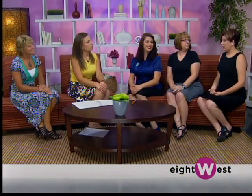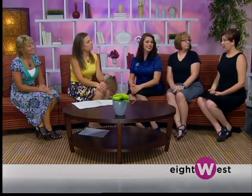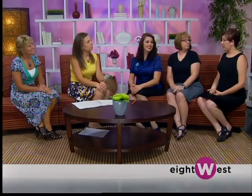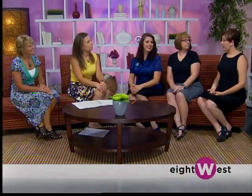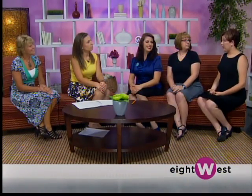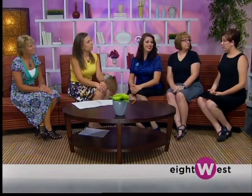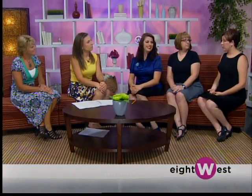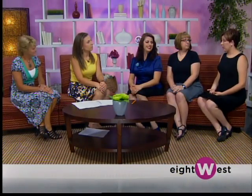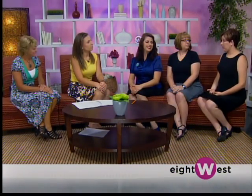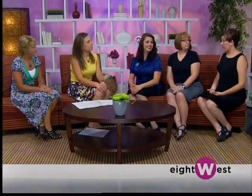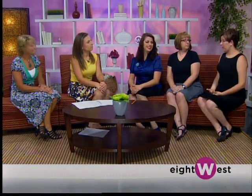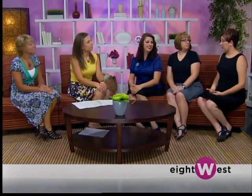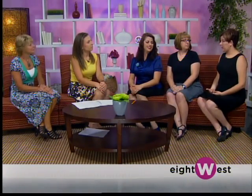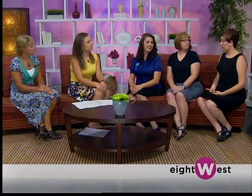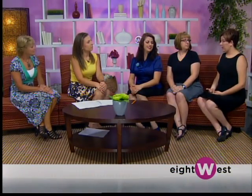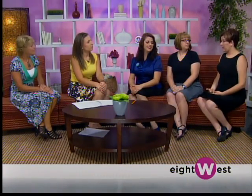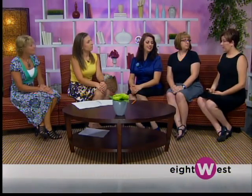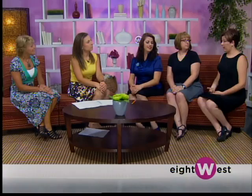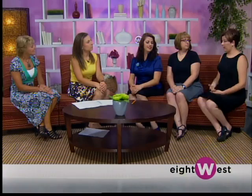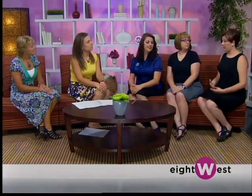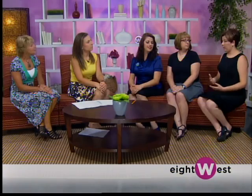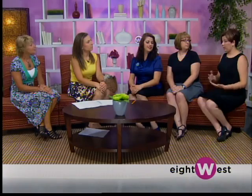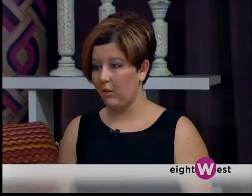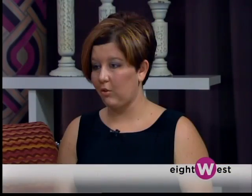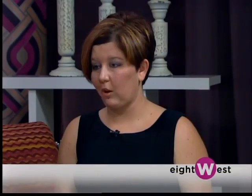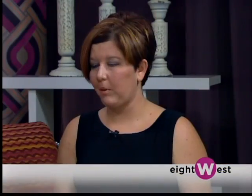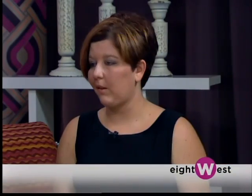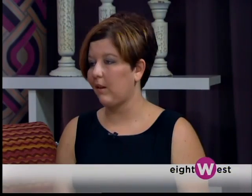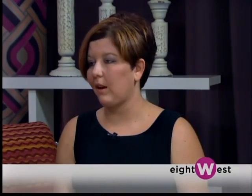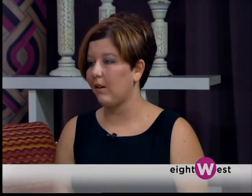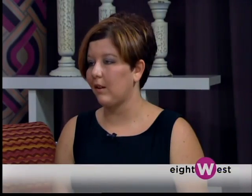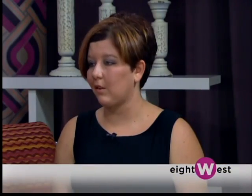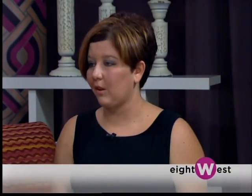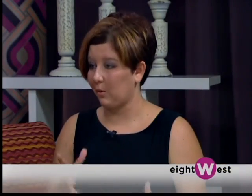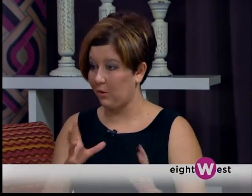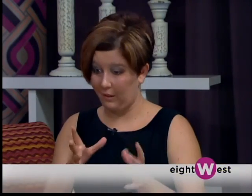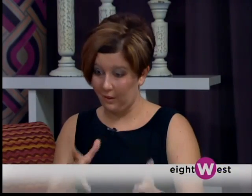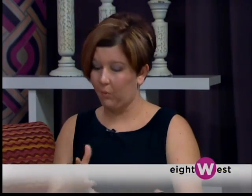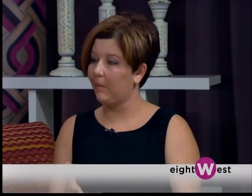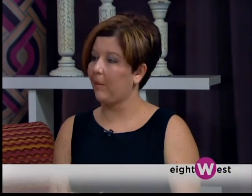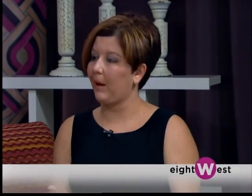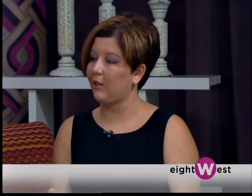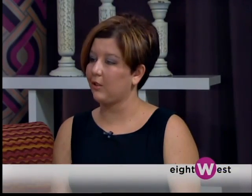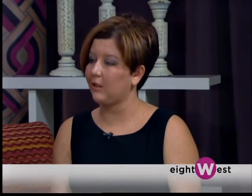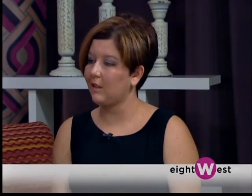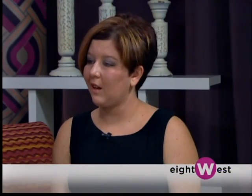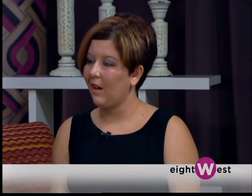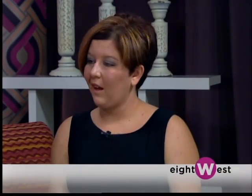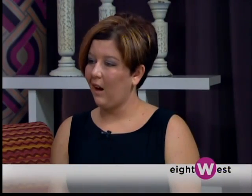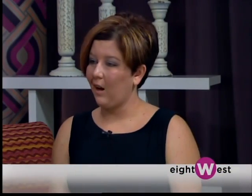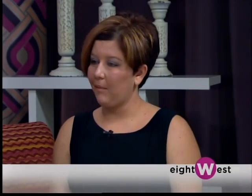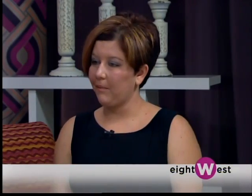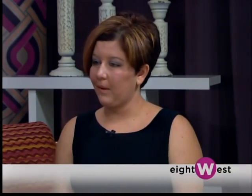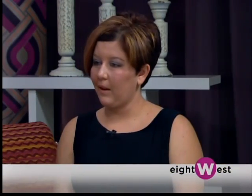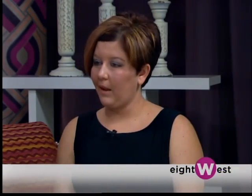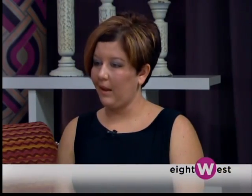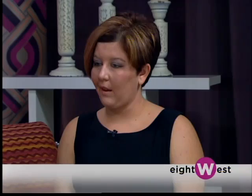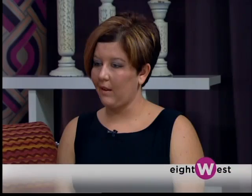it just on my own when I was younger. I also studied Japanese and Italian, so languages is one of my passions.